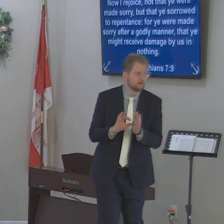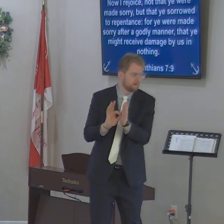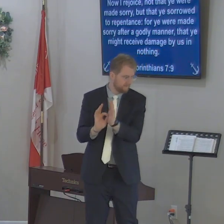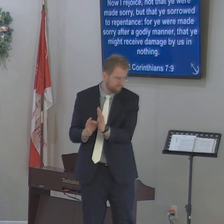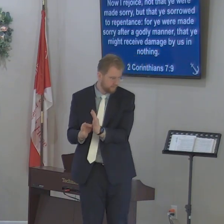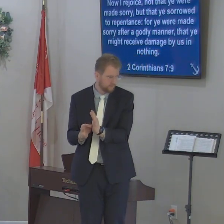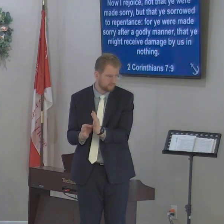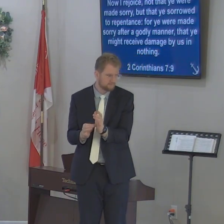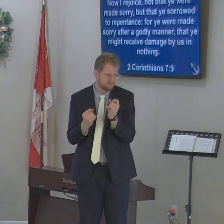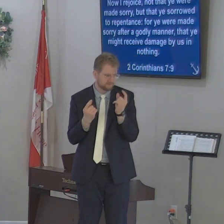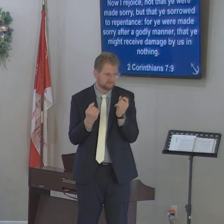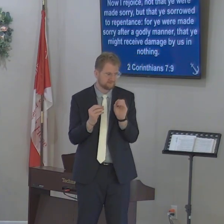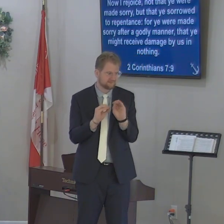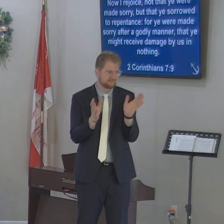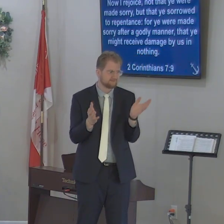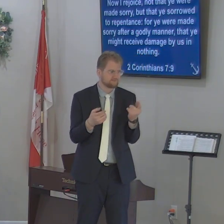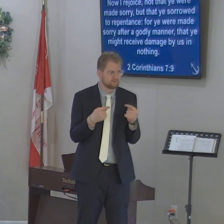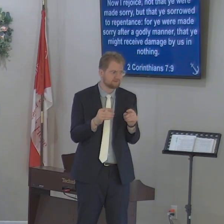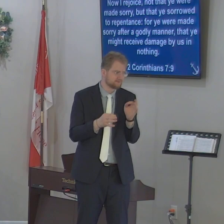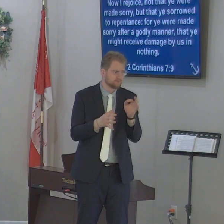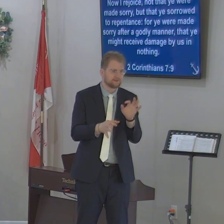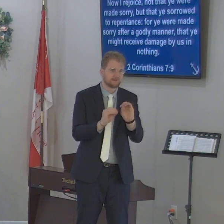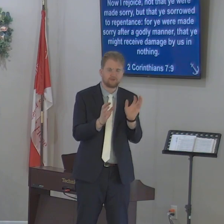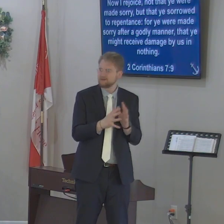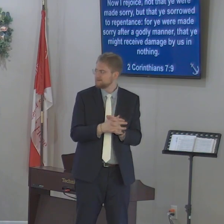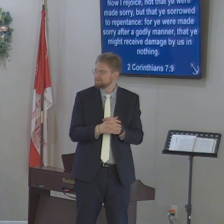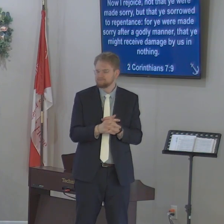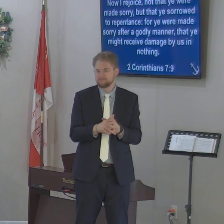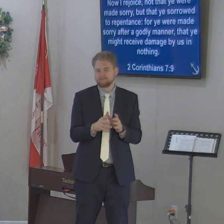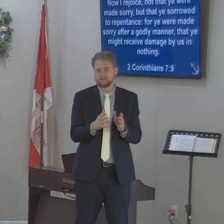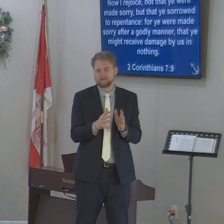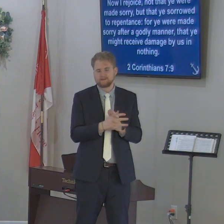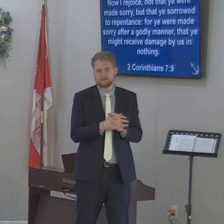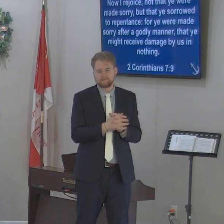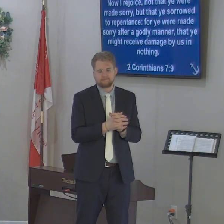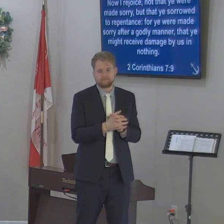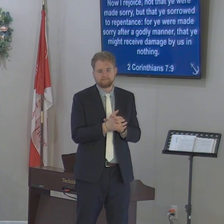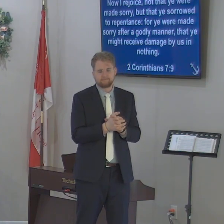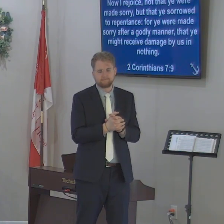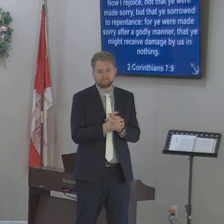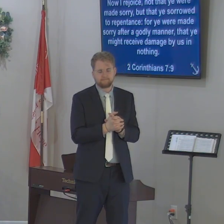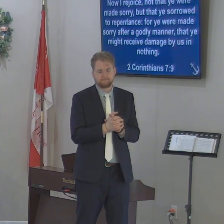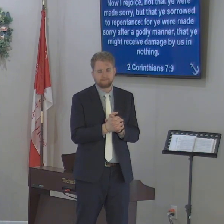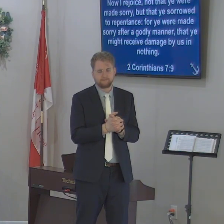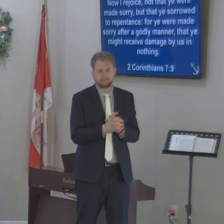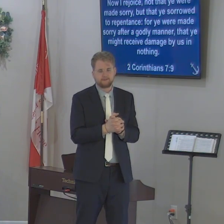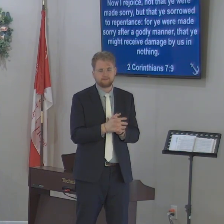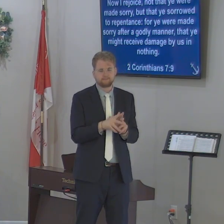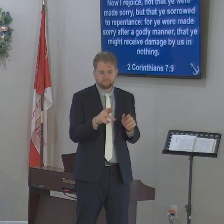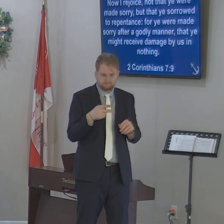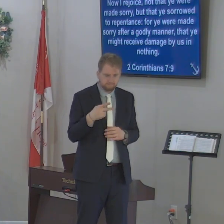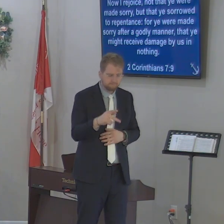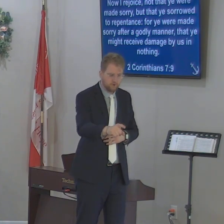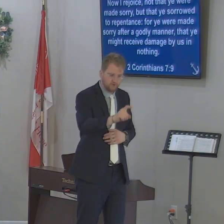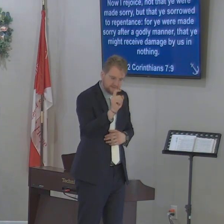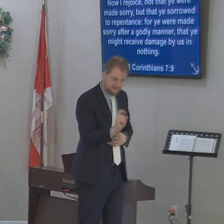where he needs him to be. Certainly, Paul needed it for salvation. But he also needed it to stay in line. For Paul later, and